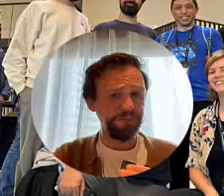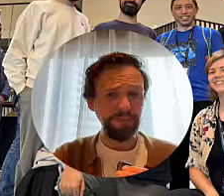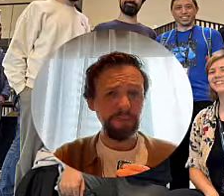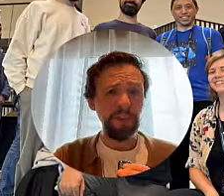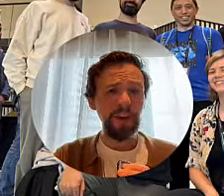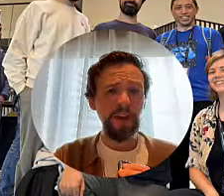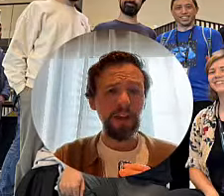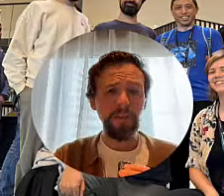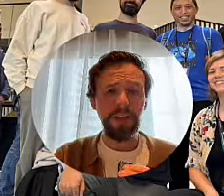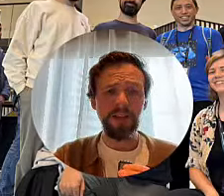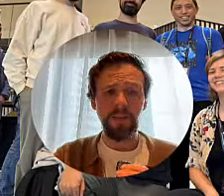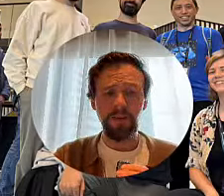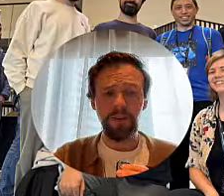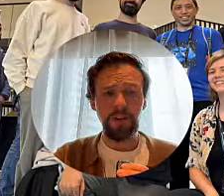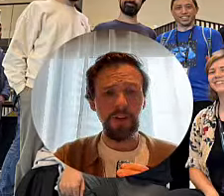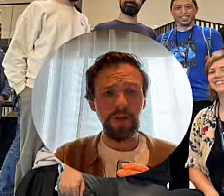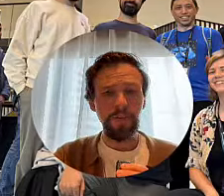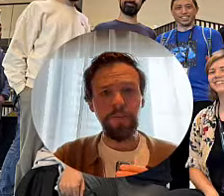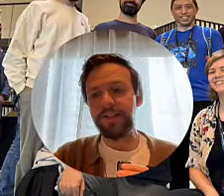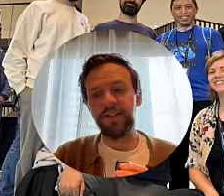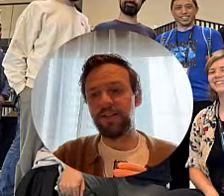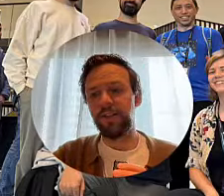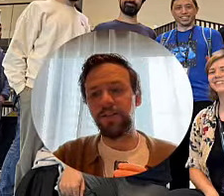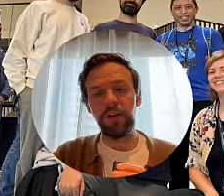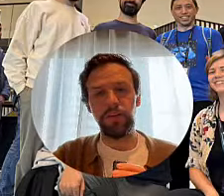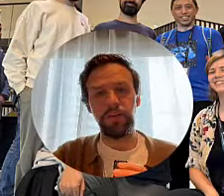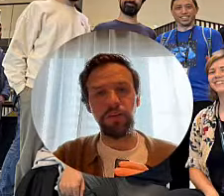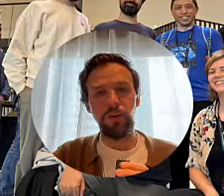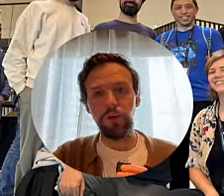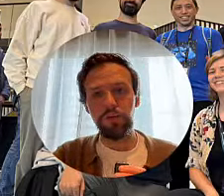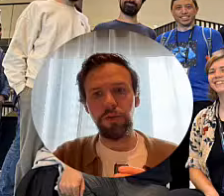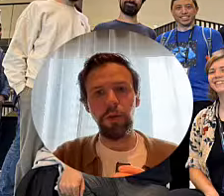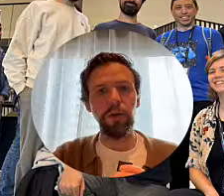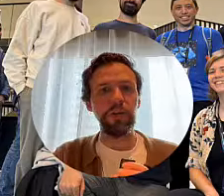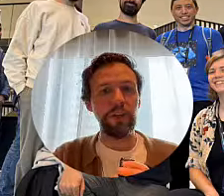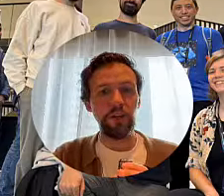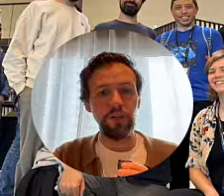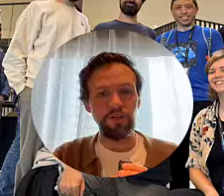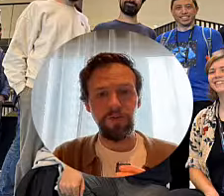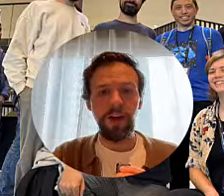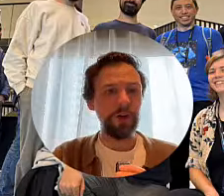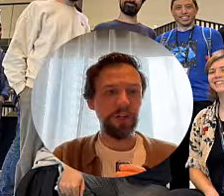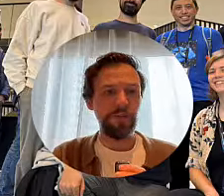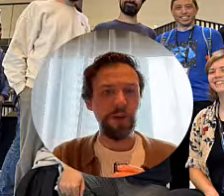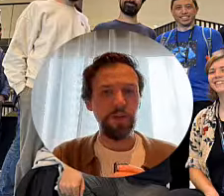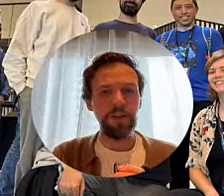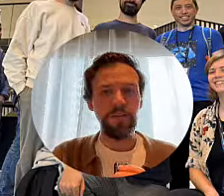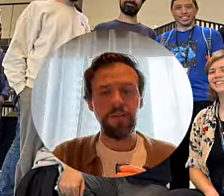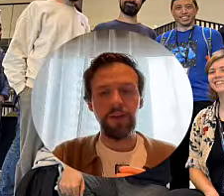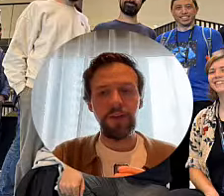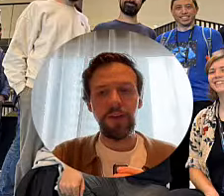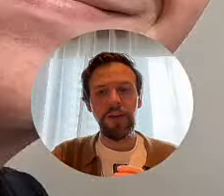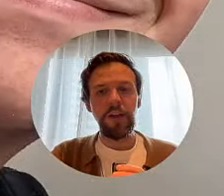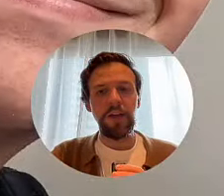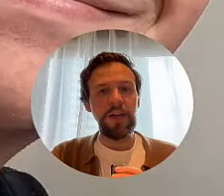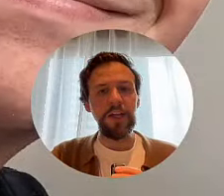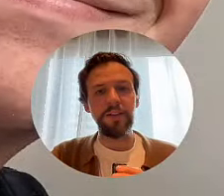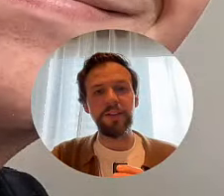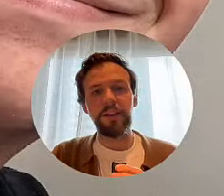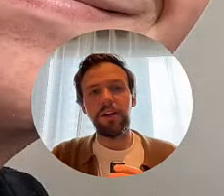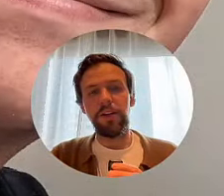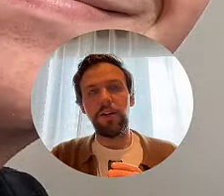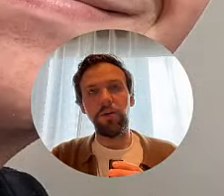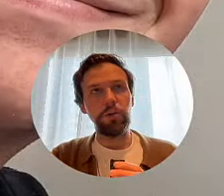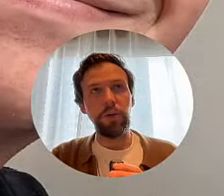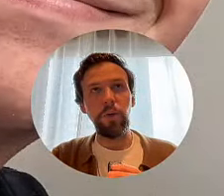Francisco, and met some of the best developers all over the world and got very inspired by them.